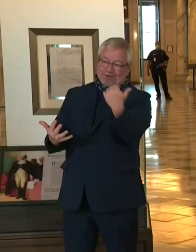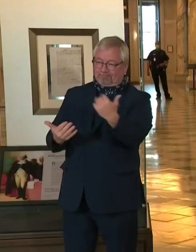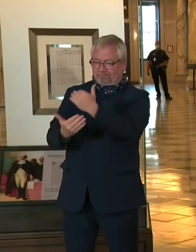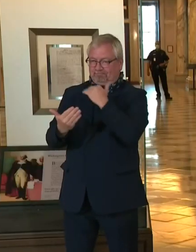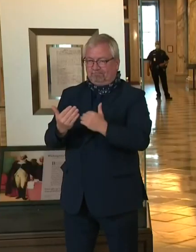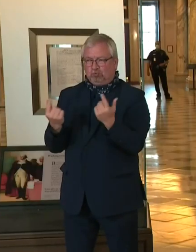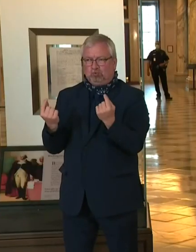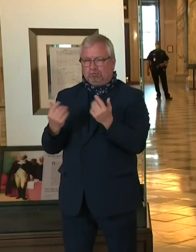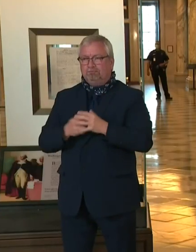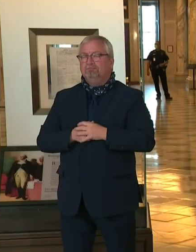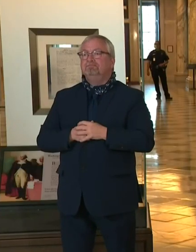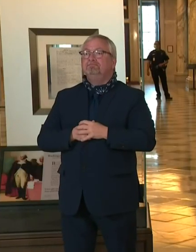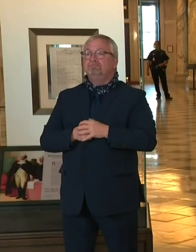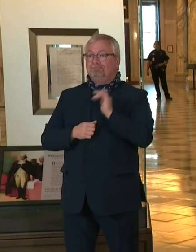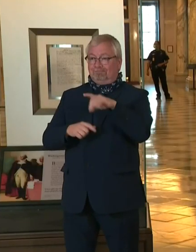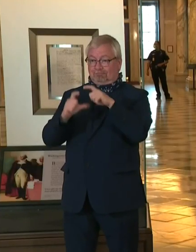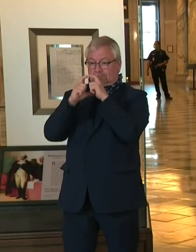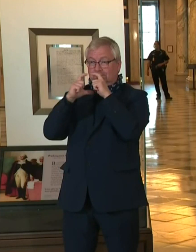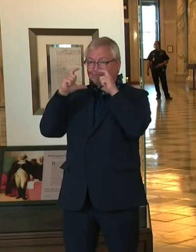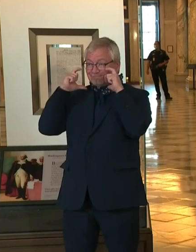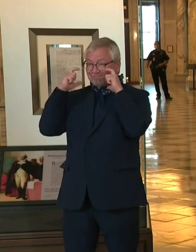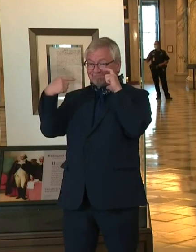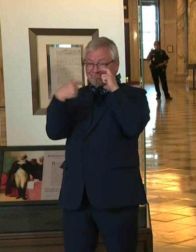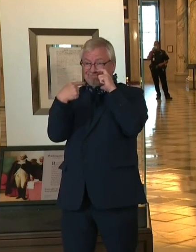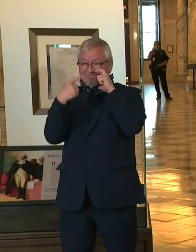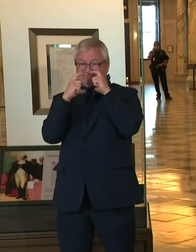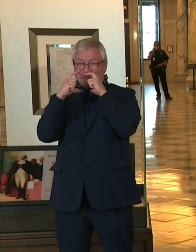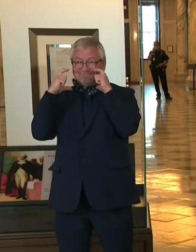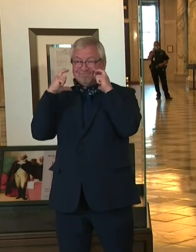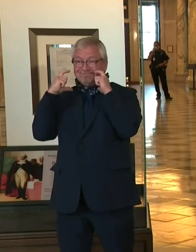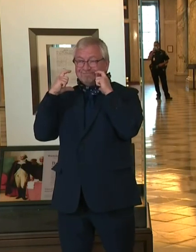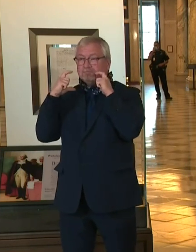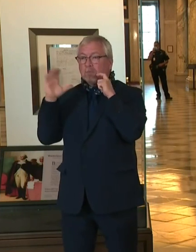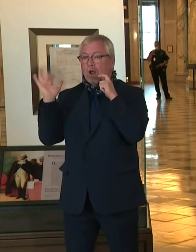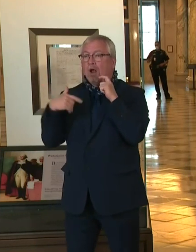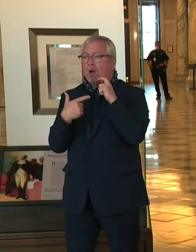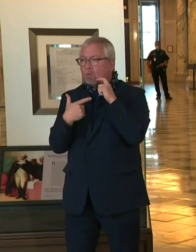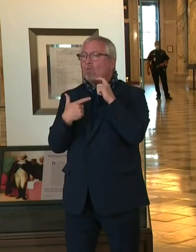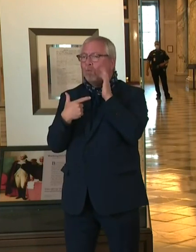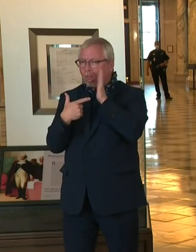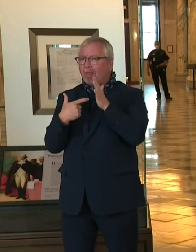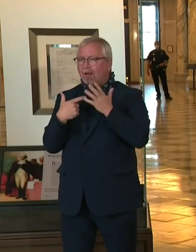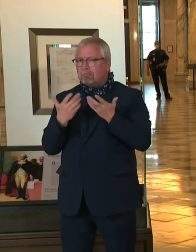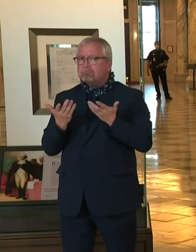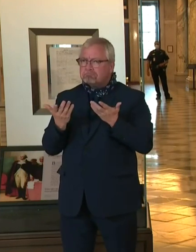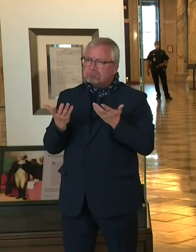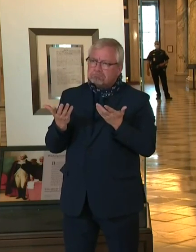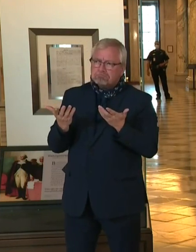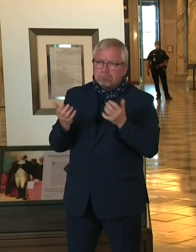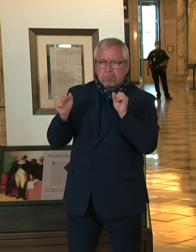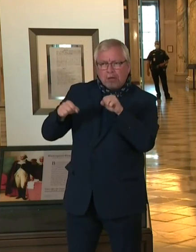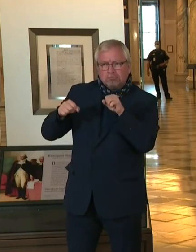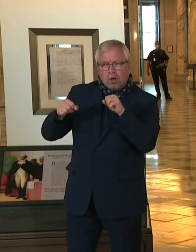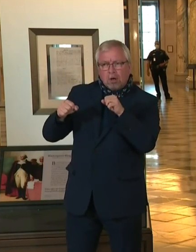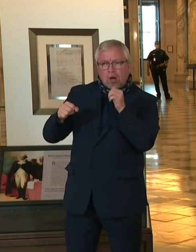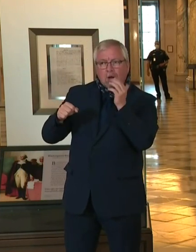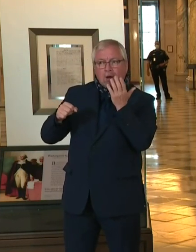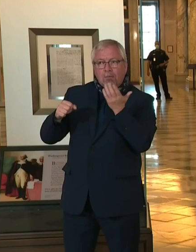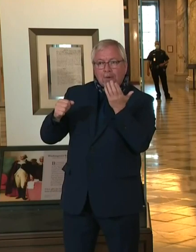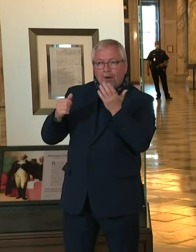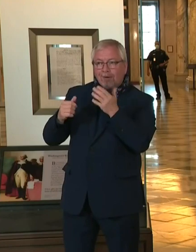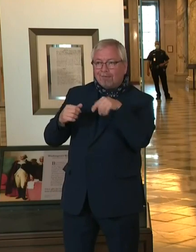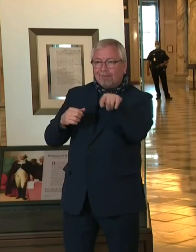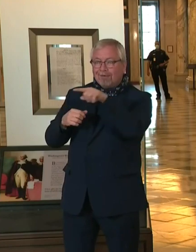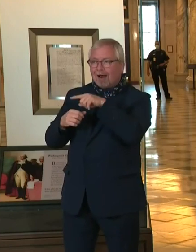The wearing of masks is also something that we may have to become more accustomed to in order